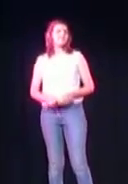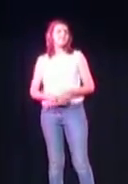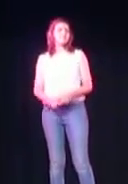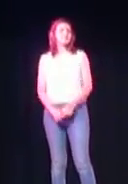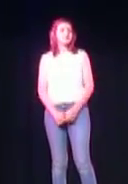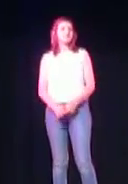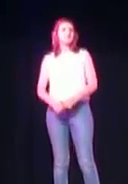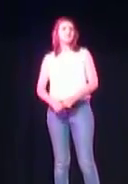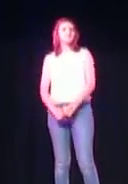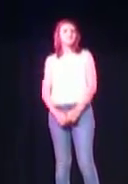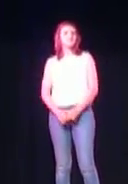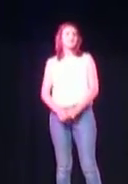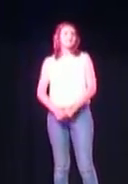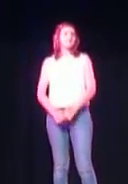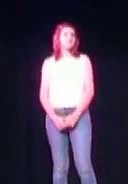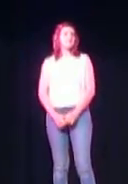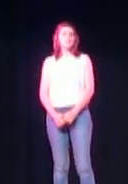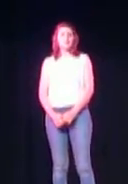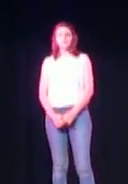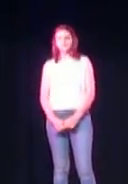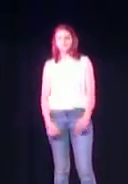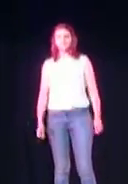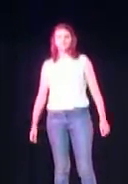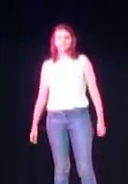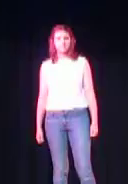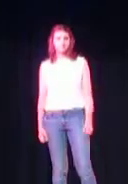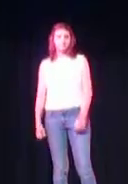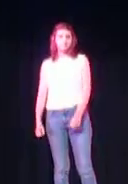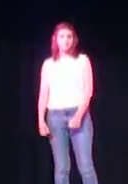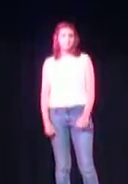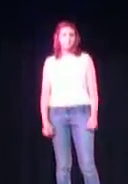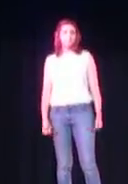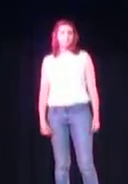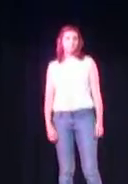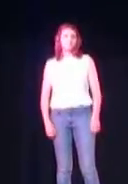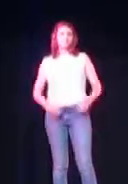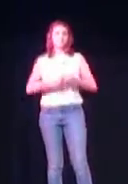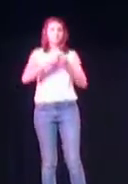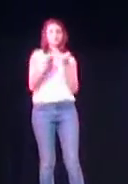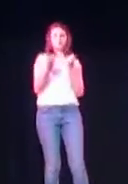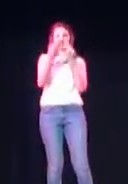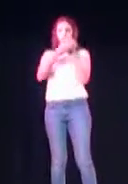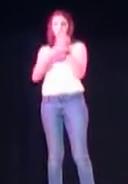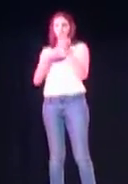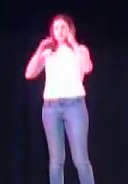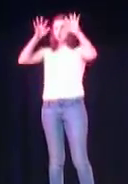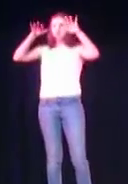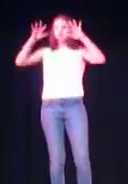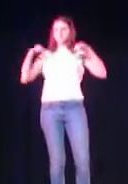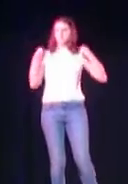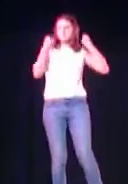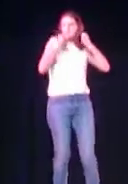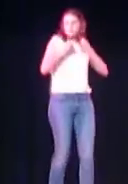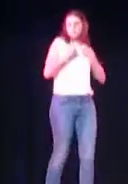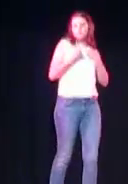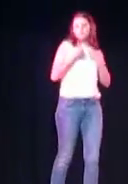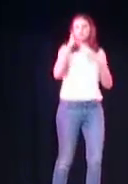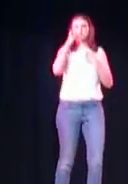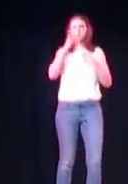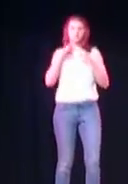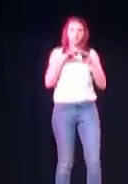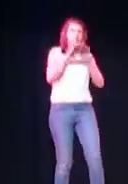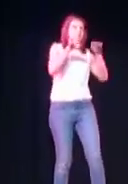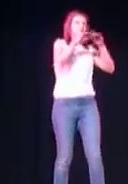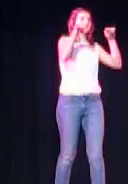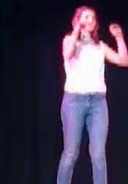cold It's too world's rainbow rainbow